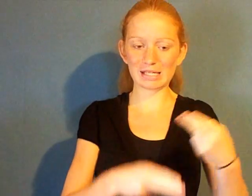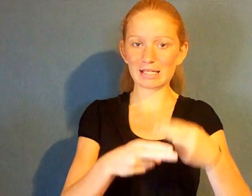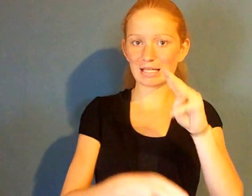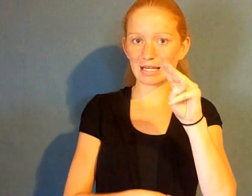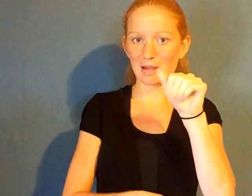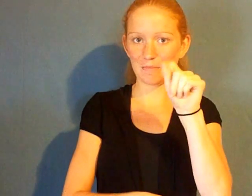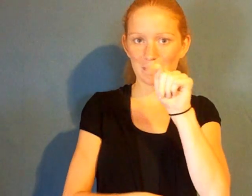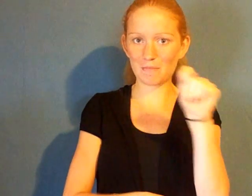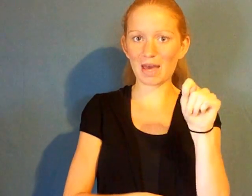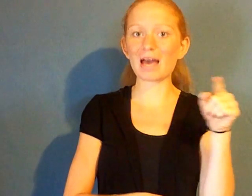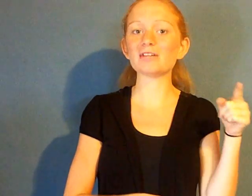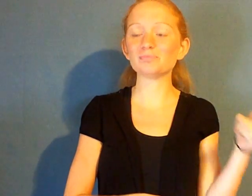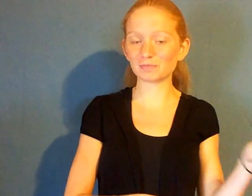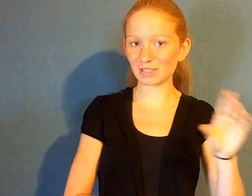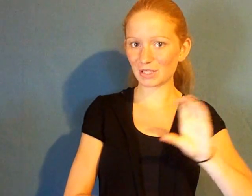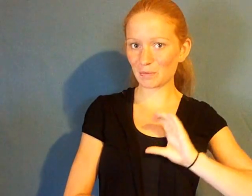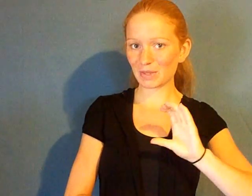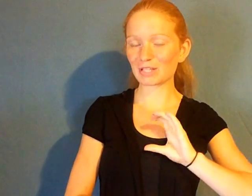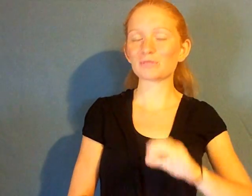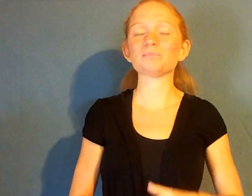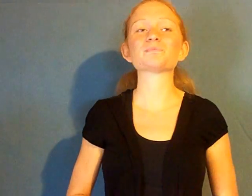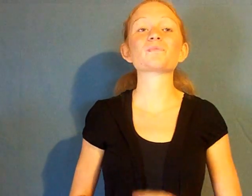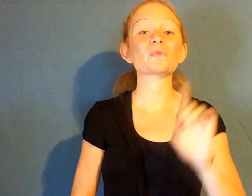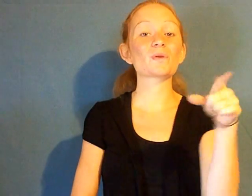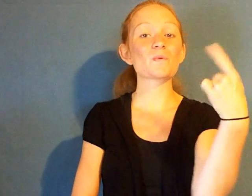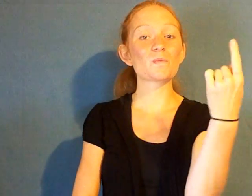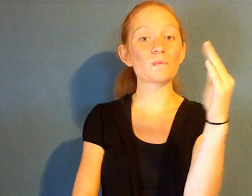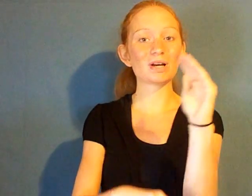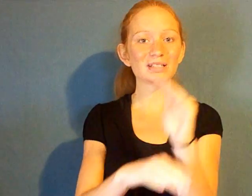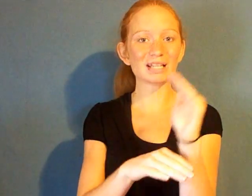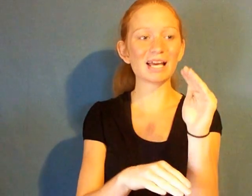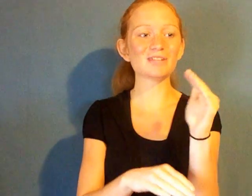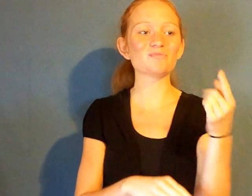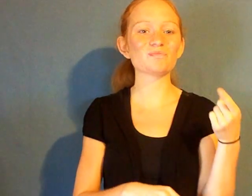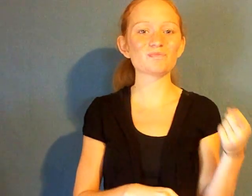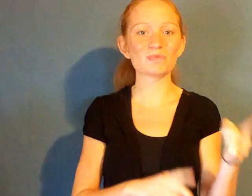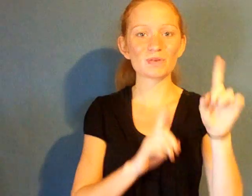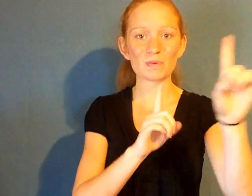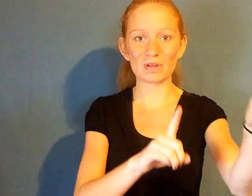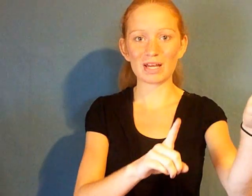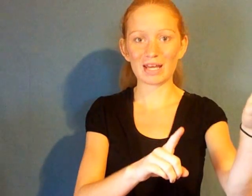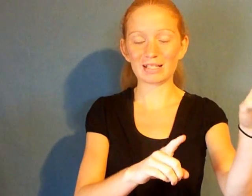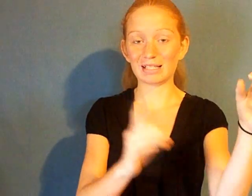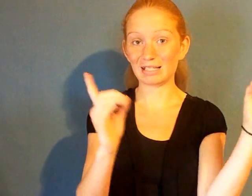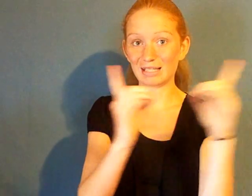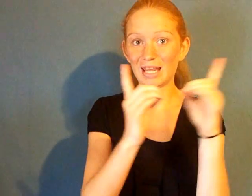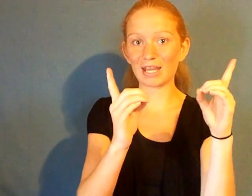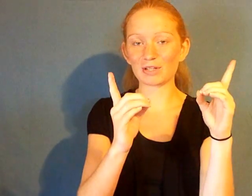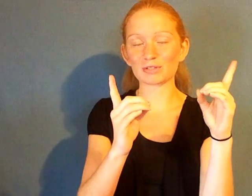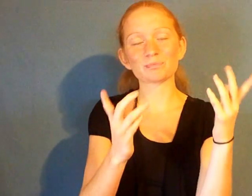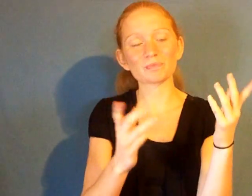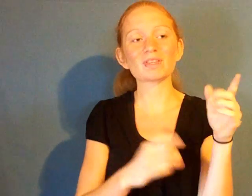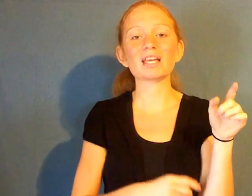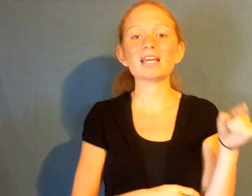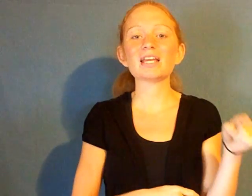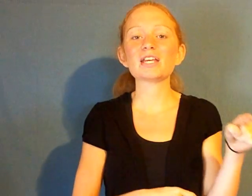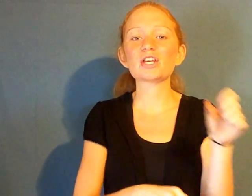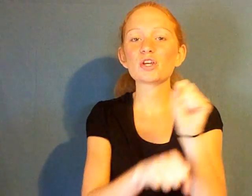Police Department. One night, he was on a date. Well, he actually works the dog watch, which is the late, from like 7 till 4